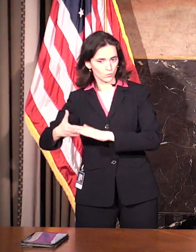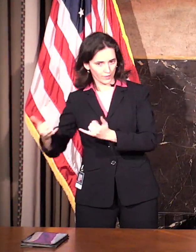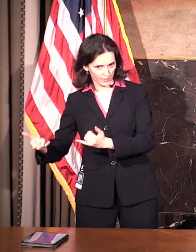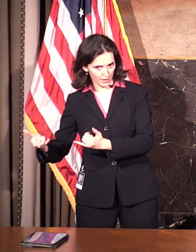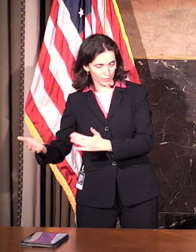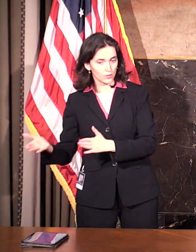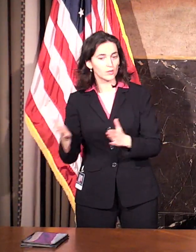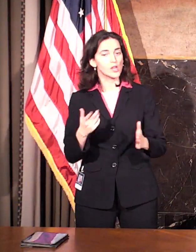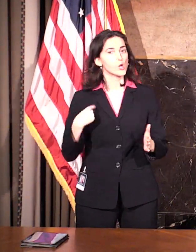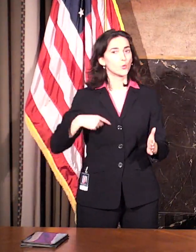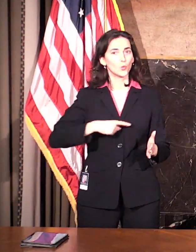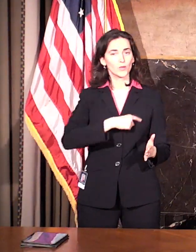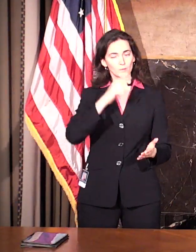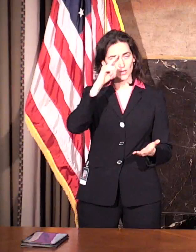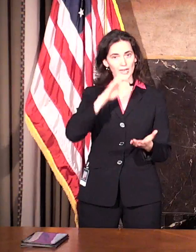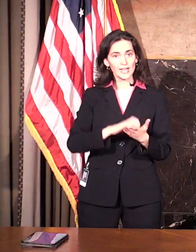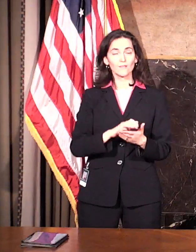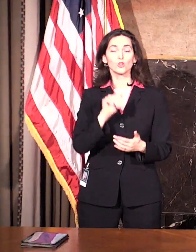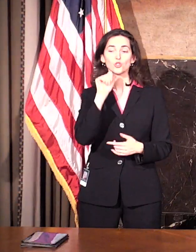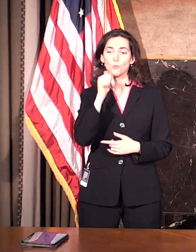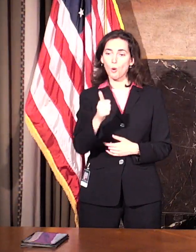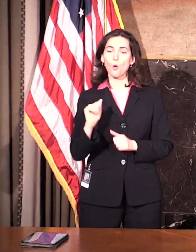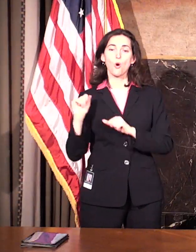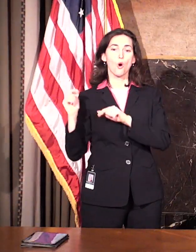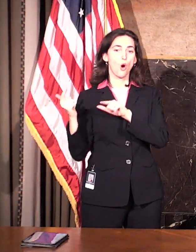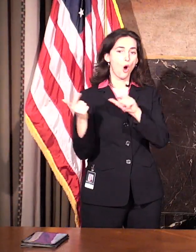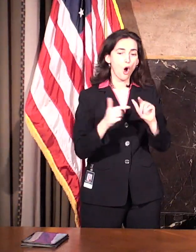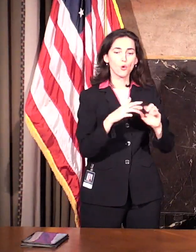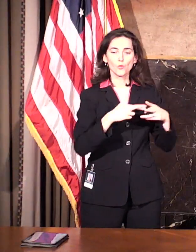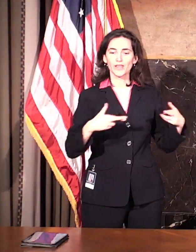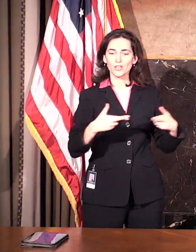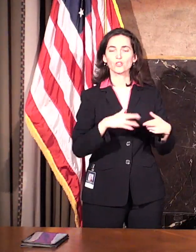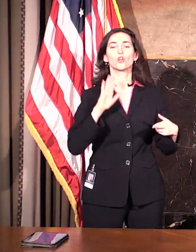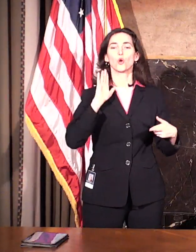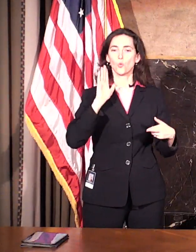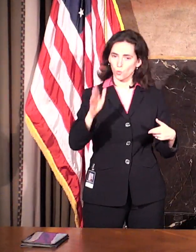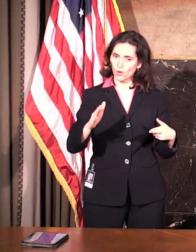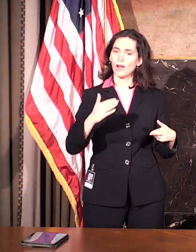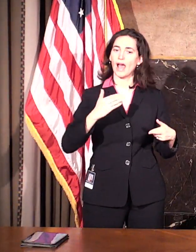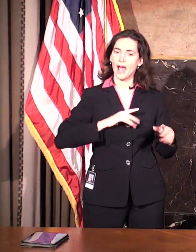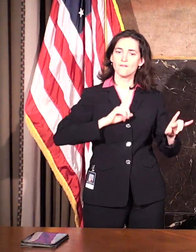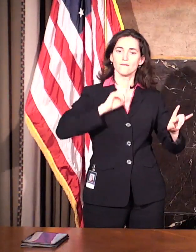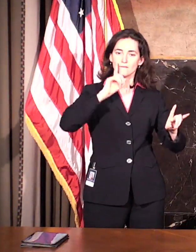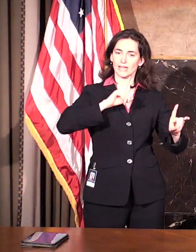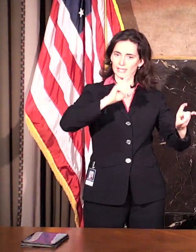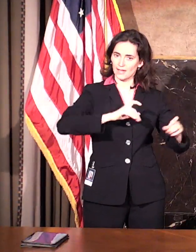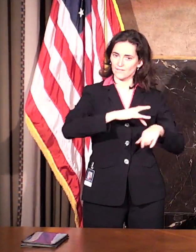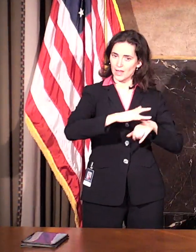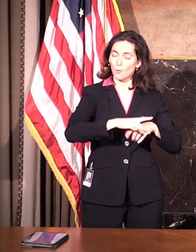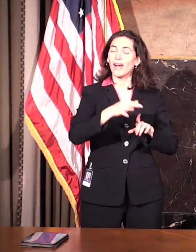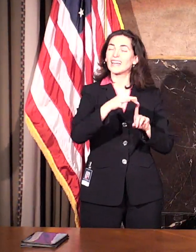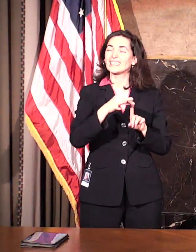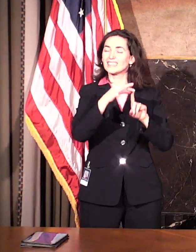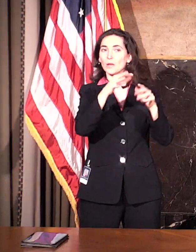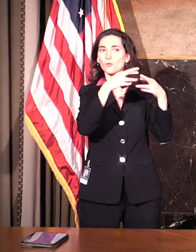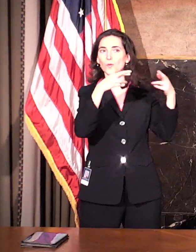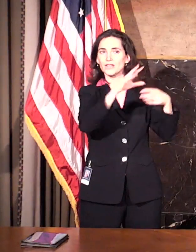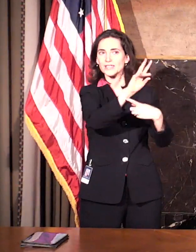will be taking place in all regions except for 7 and 8. So that's that Shreveport over to Monroe